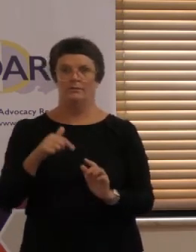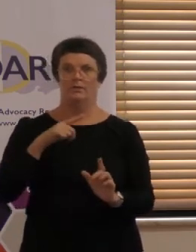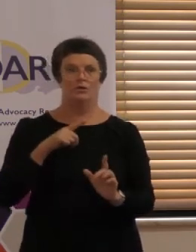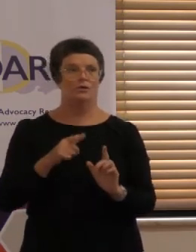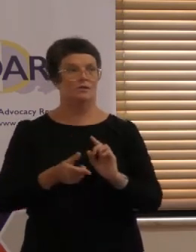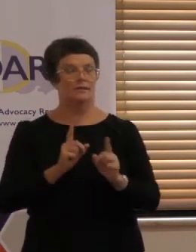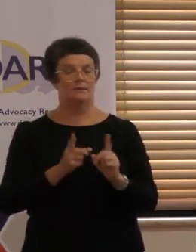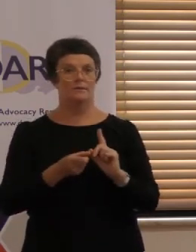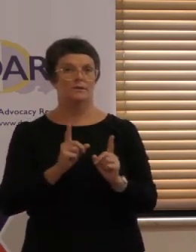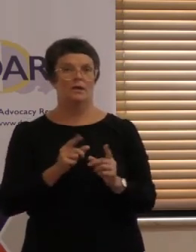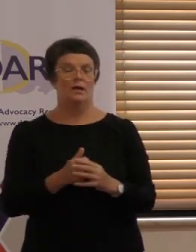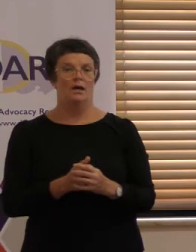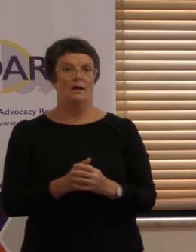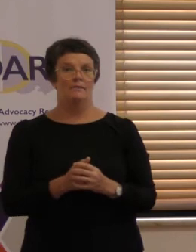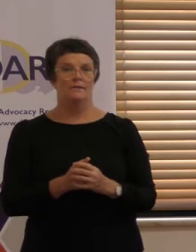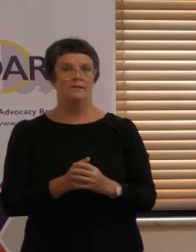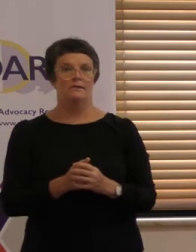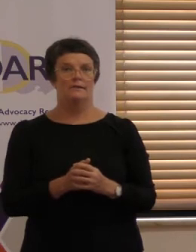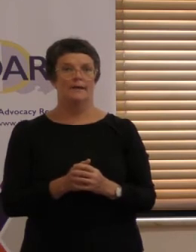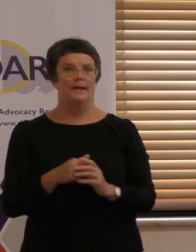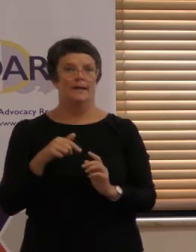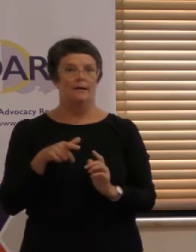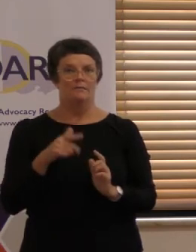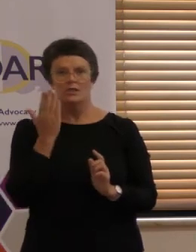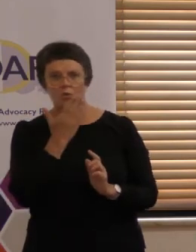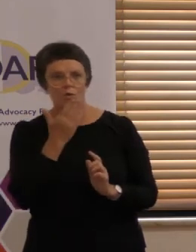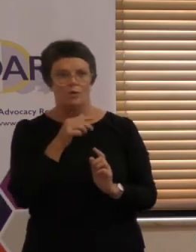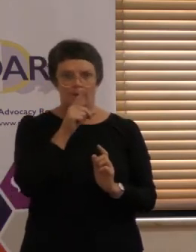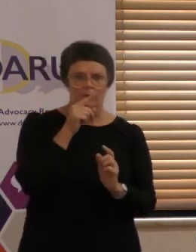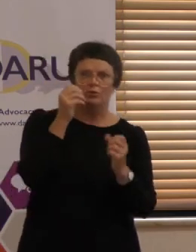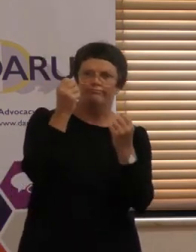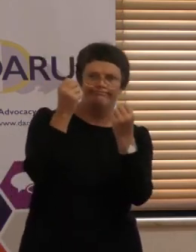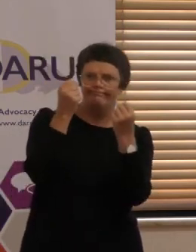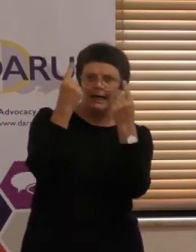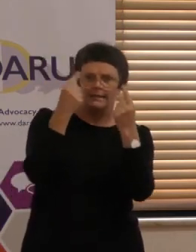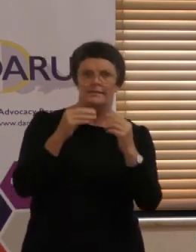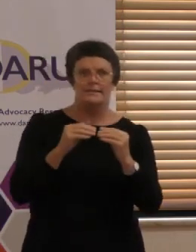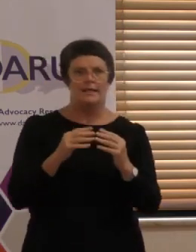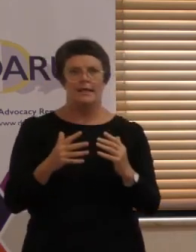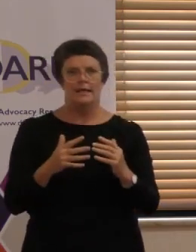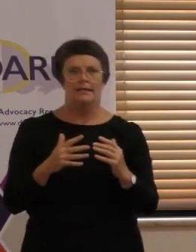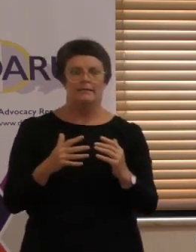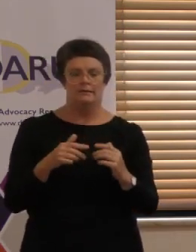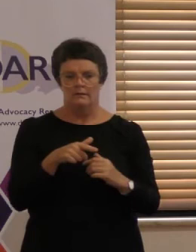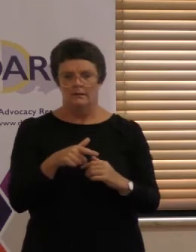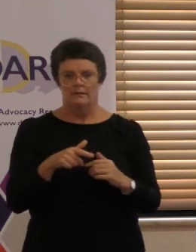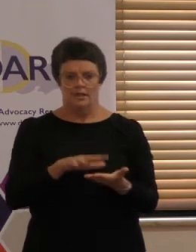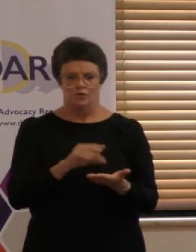all of this lack of understanding around a student, all of this sense of them being very, very isolated,